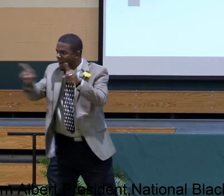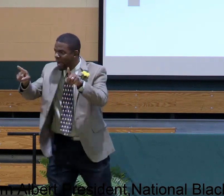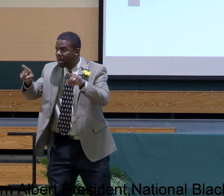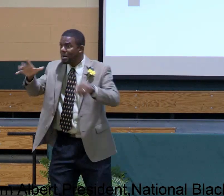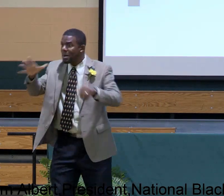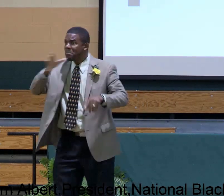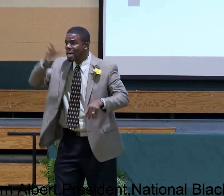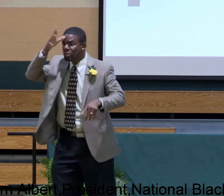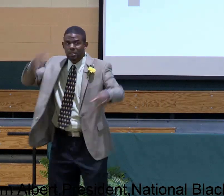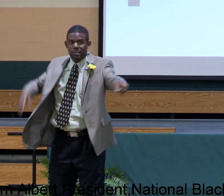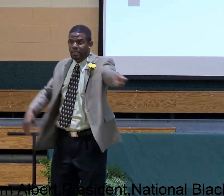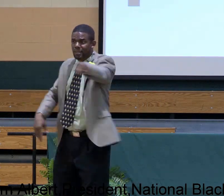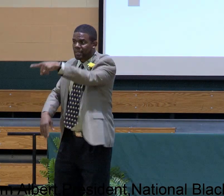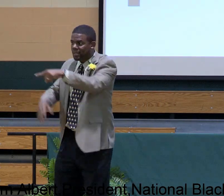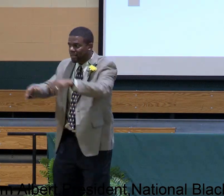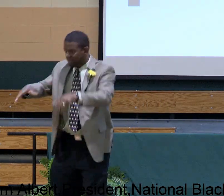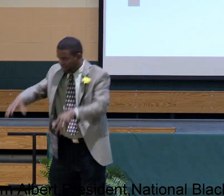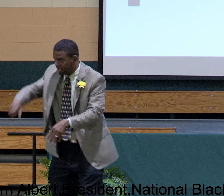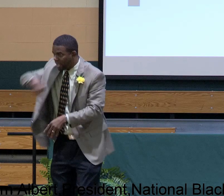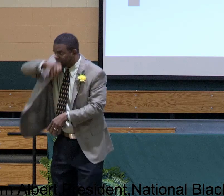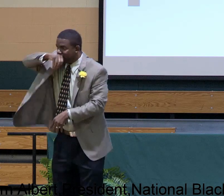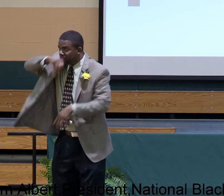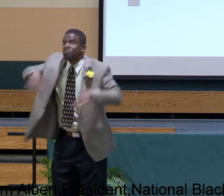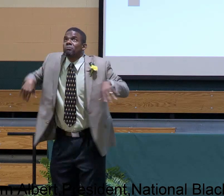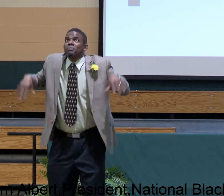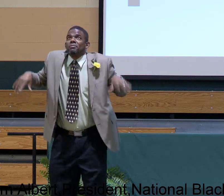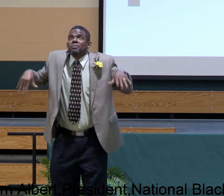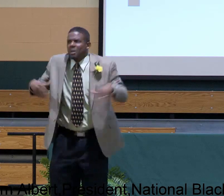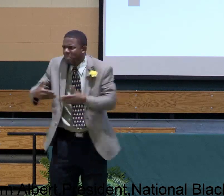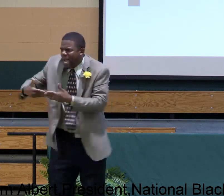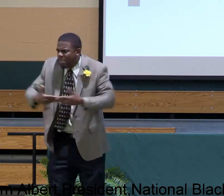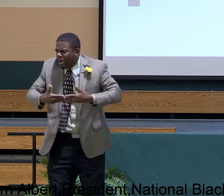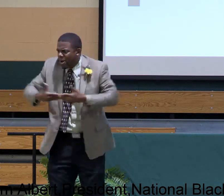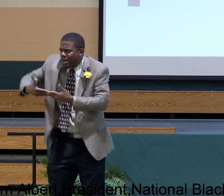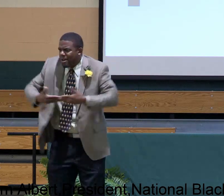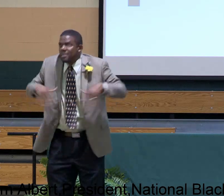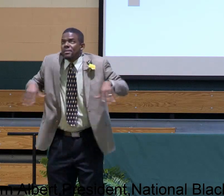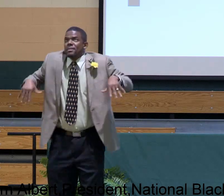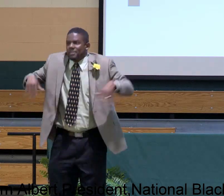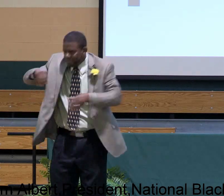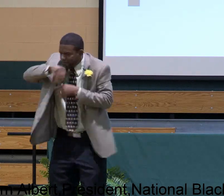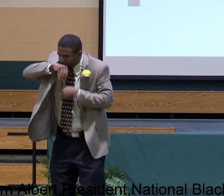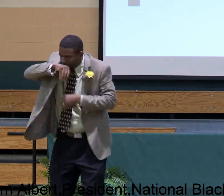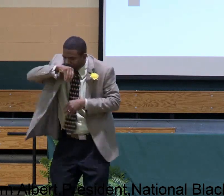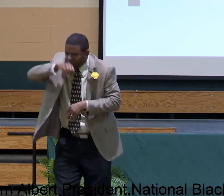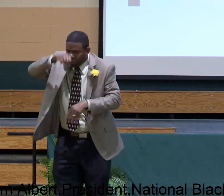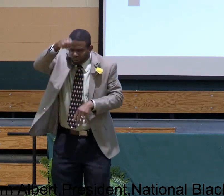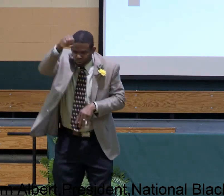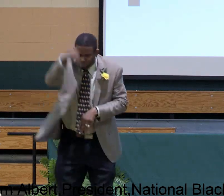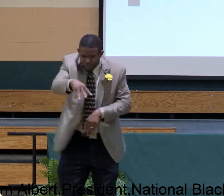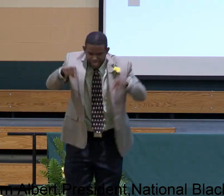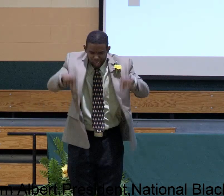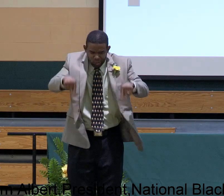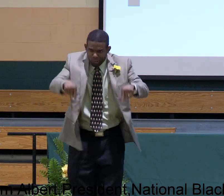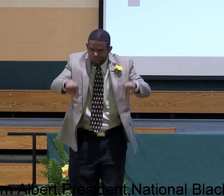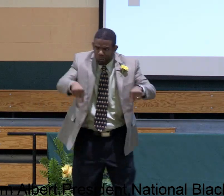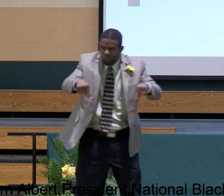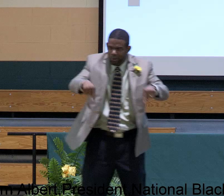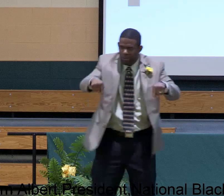for several years or just a couple of years. When you get in here, you're just little cubs. Your mama has picked you up